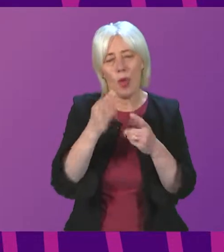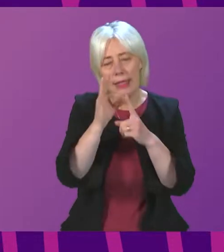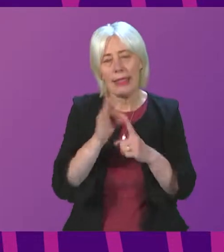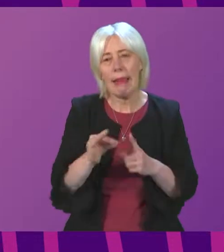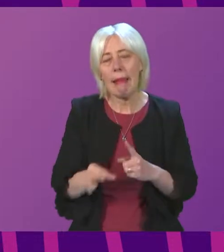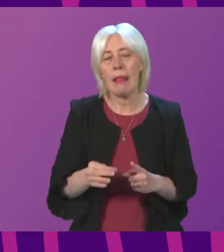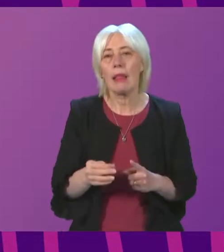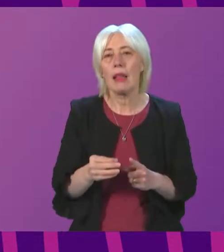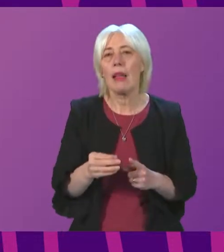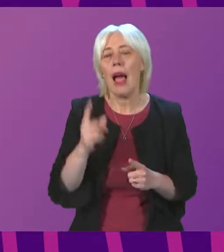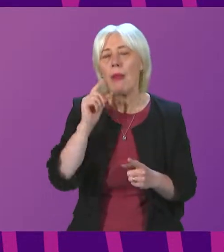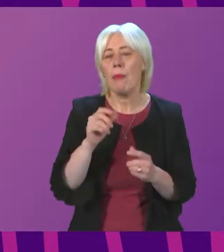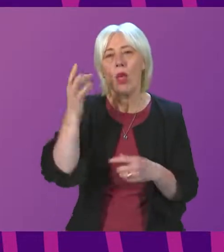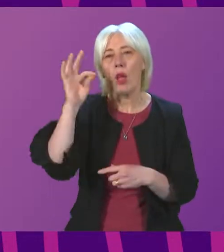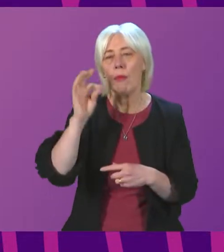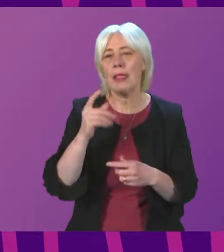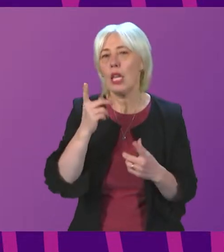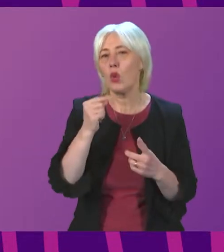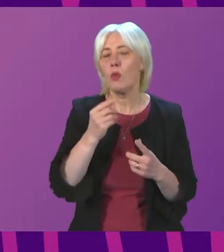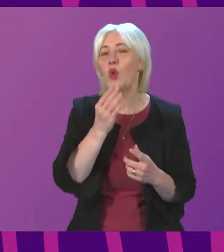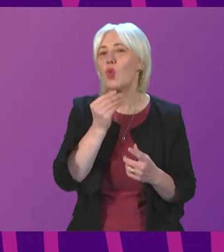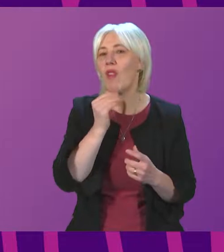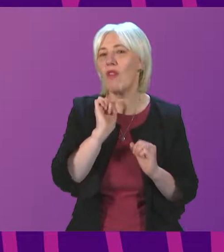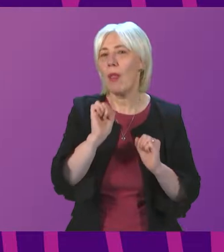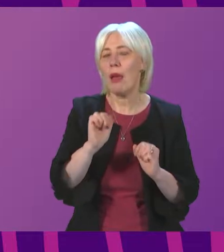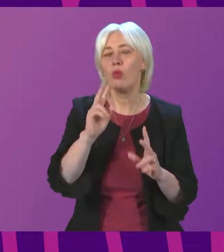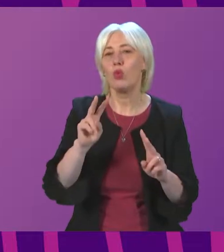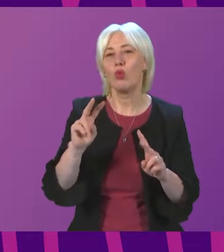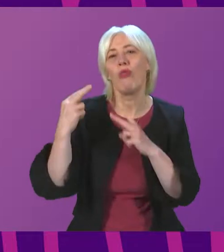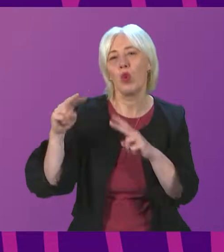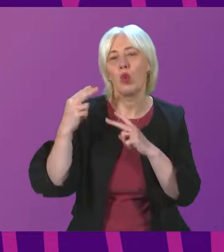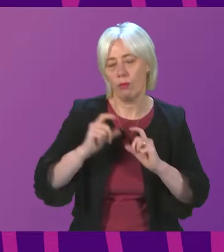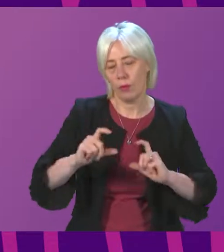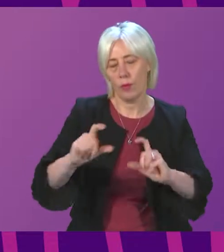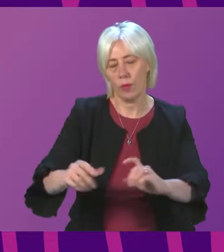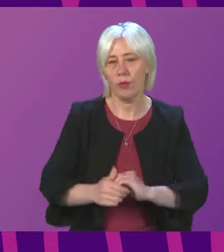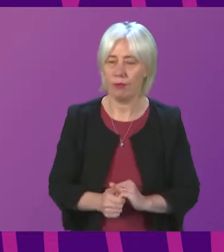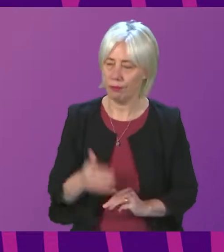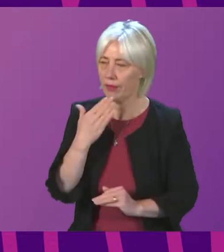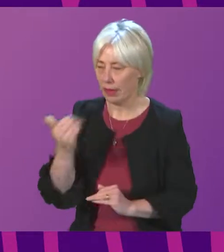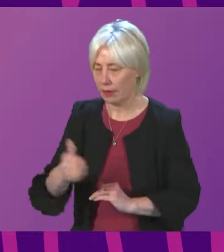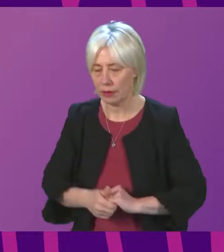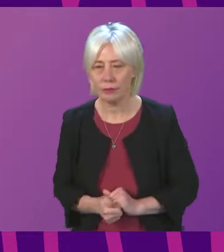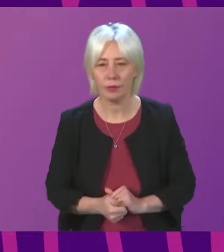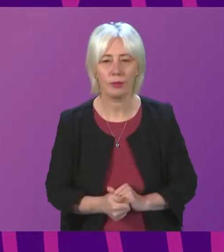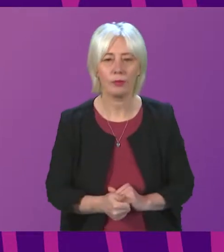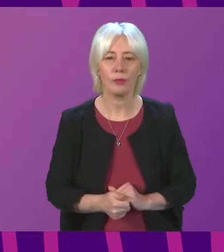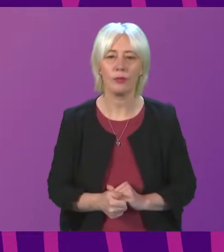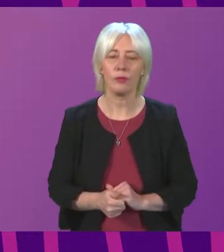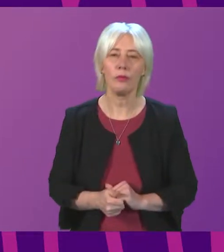issues the committee could usefully continue to keep under review. Thank you very much, Mr MacArthur. Can I ask you, sorry,